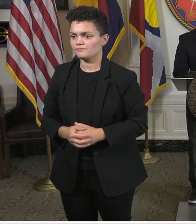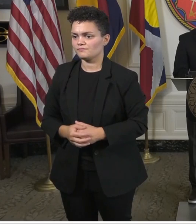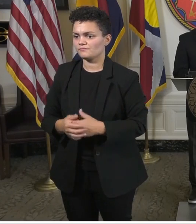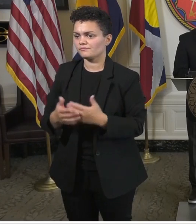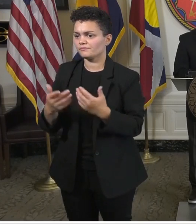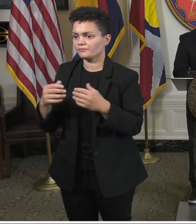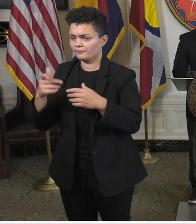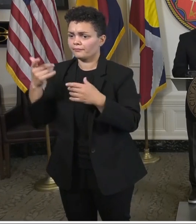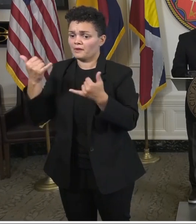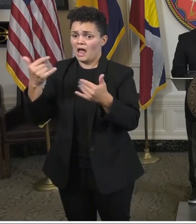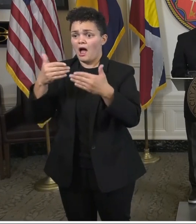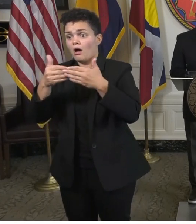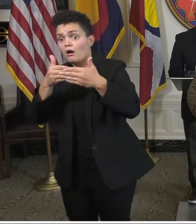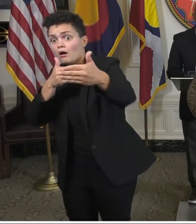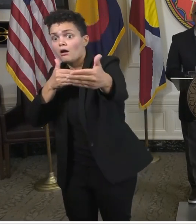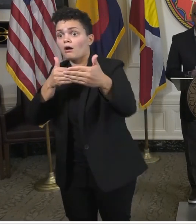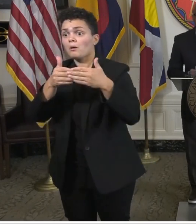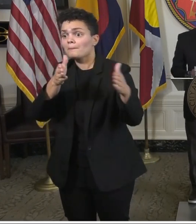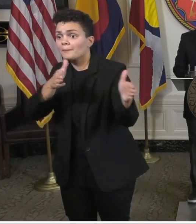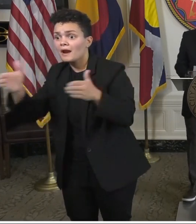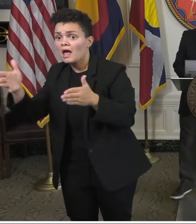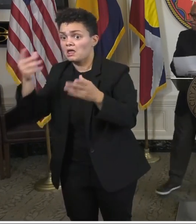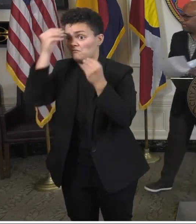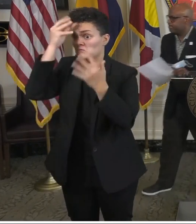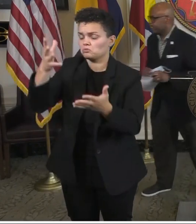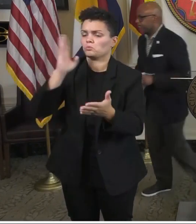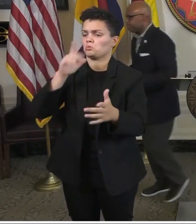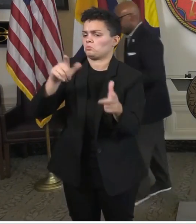it over to Matt Mueller, Executive Director of Emergency Operations.